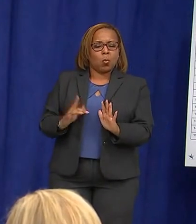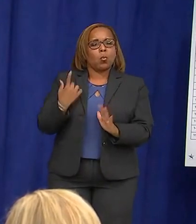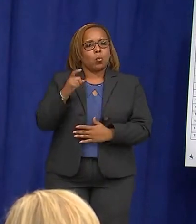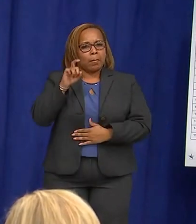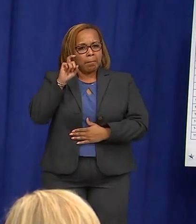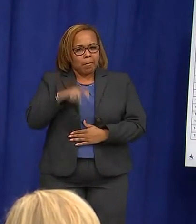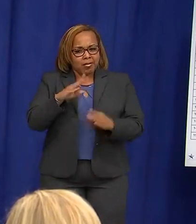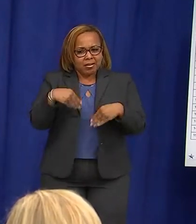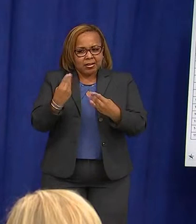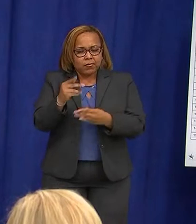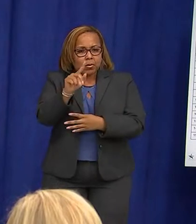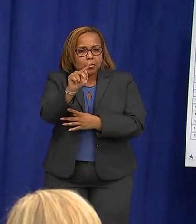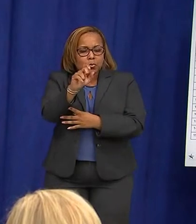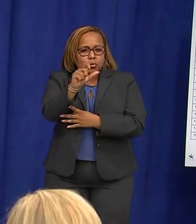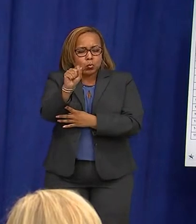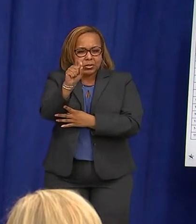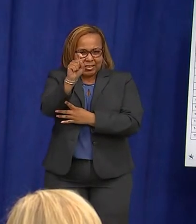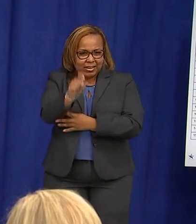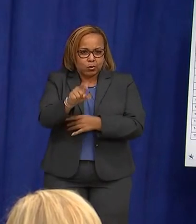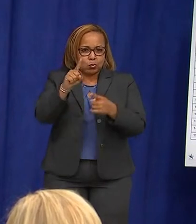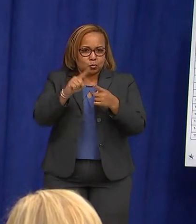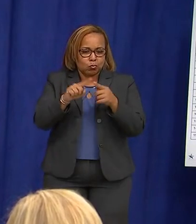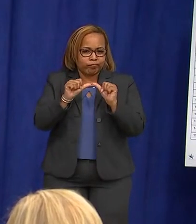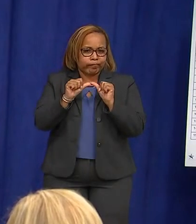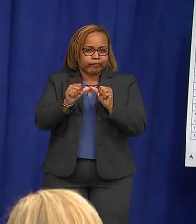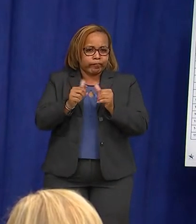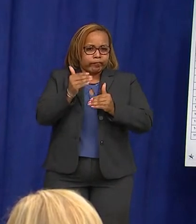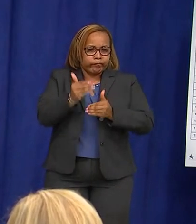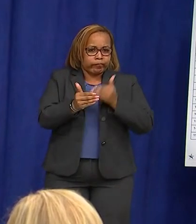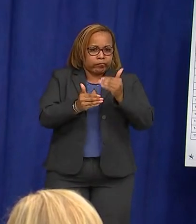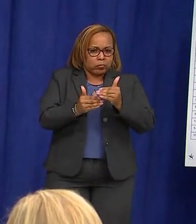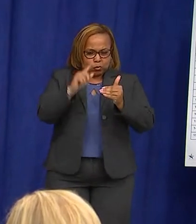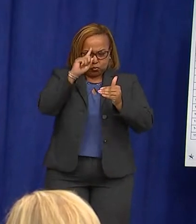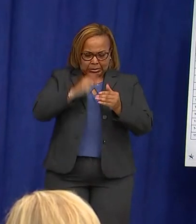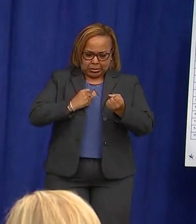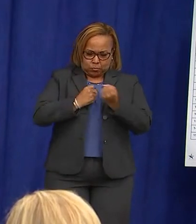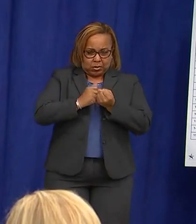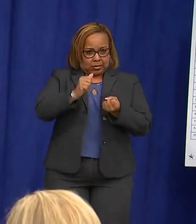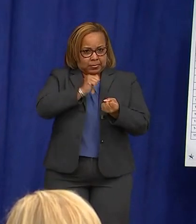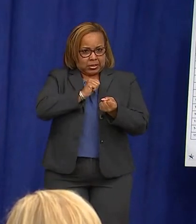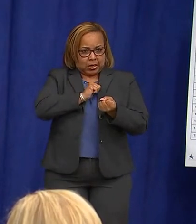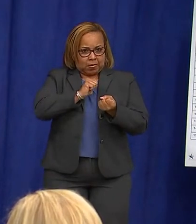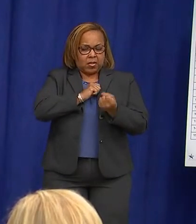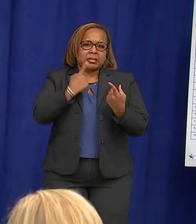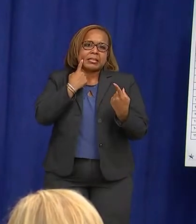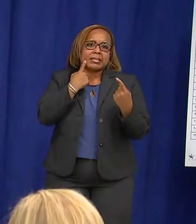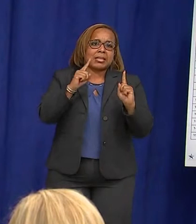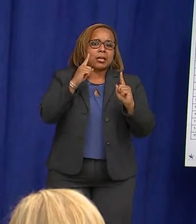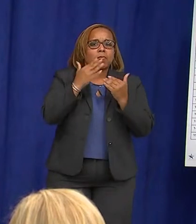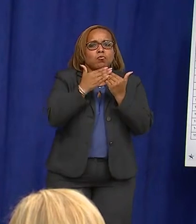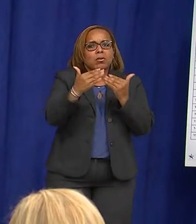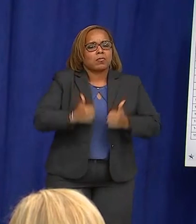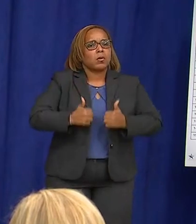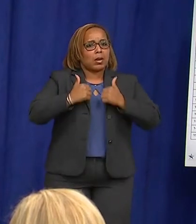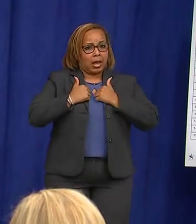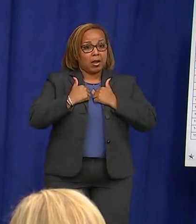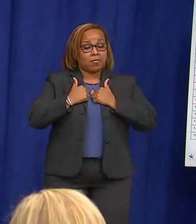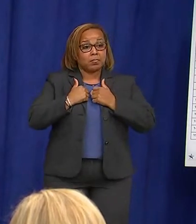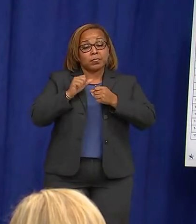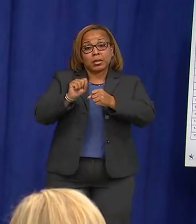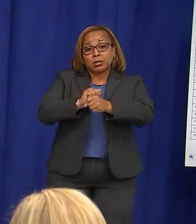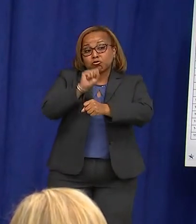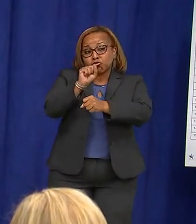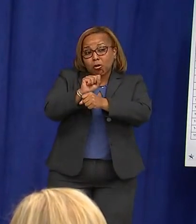We must give them the tools that they need to stay afloat, to invest in themselves, and succeed for the rest of their lives.